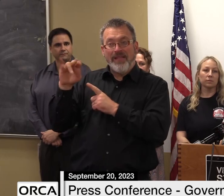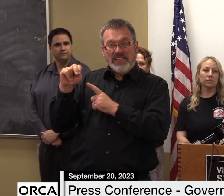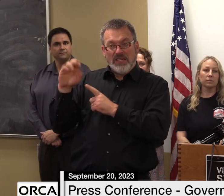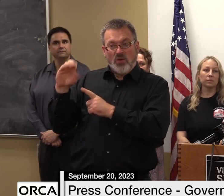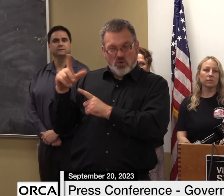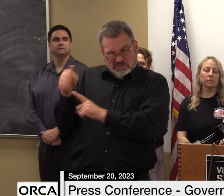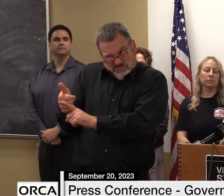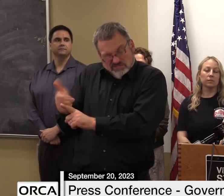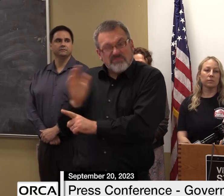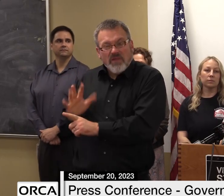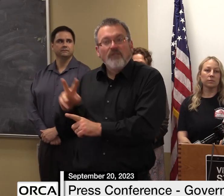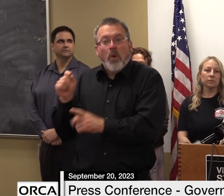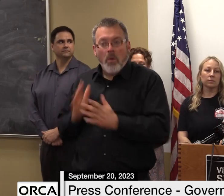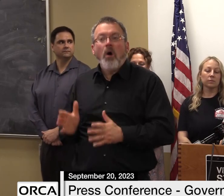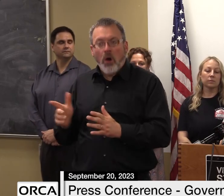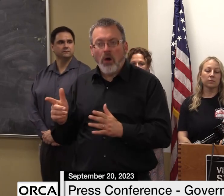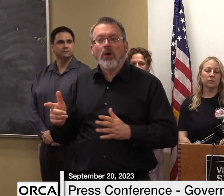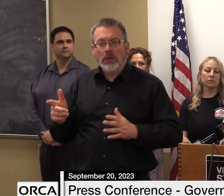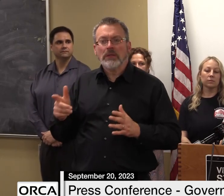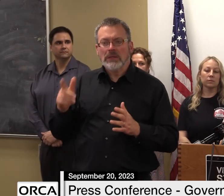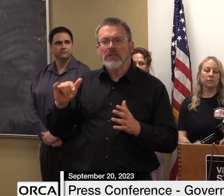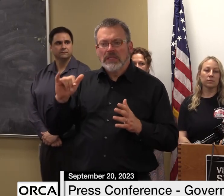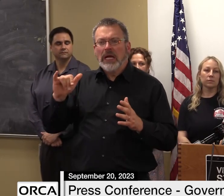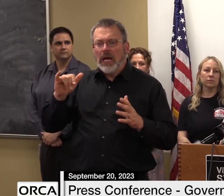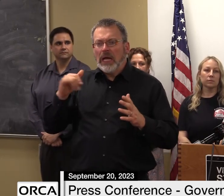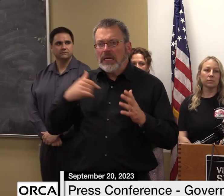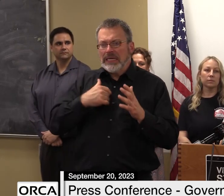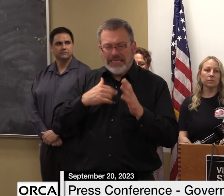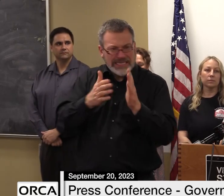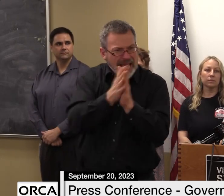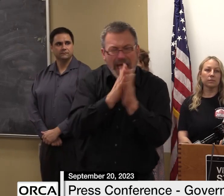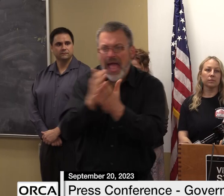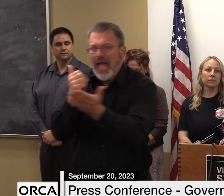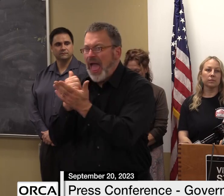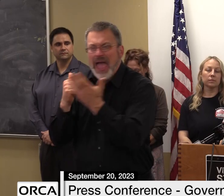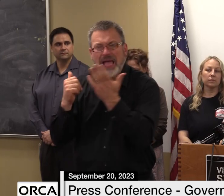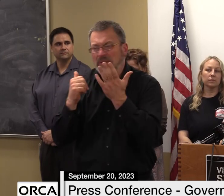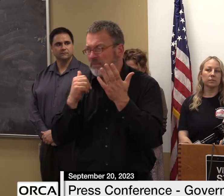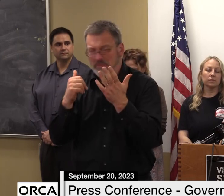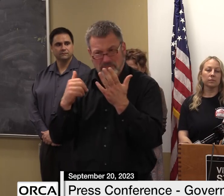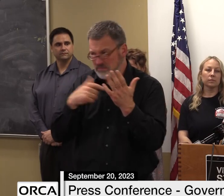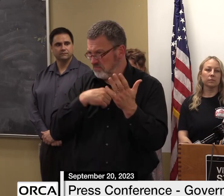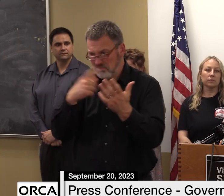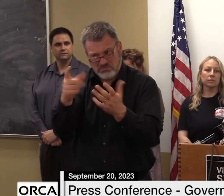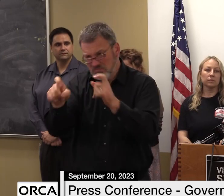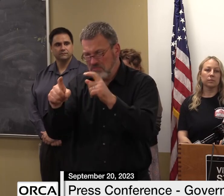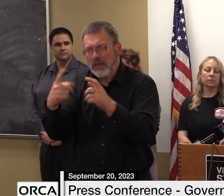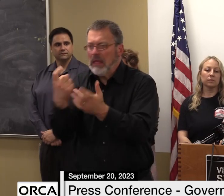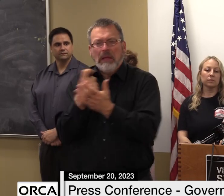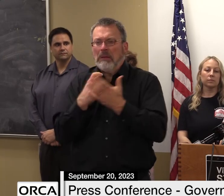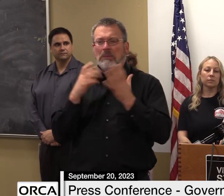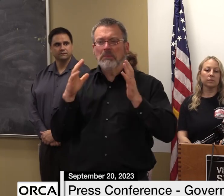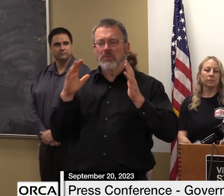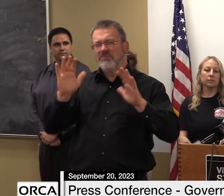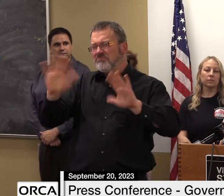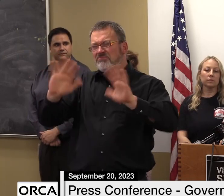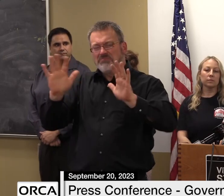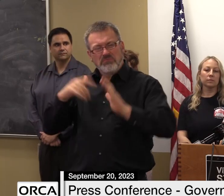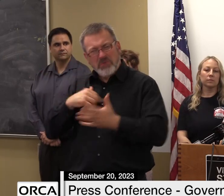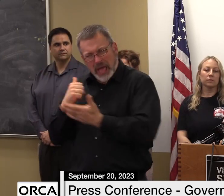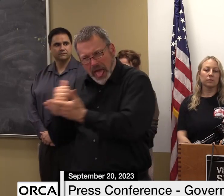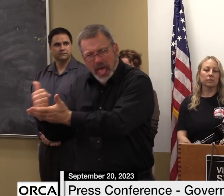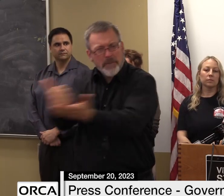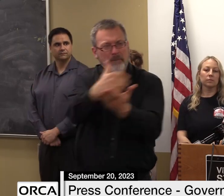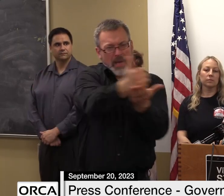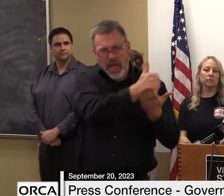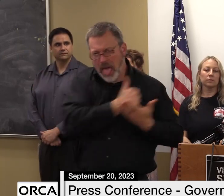take from somebody else. They think that if they ask for help, they're going to take it from somebody, and that's not the case. So I